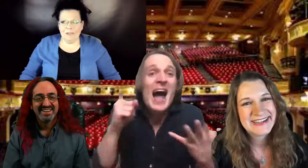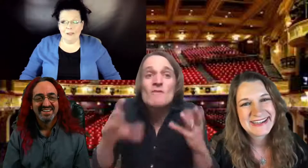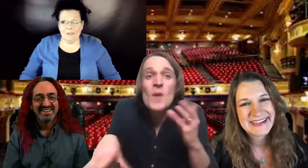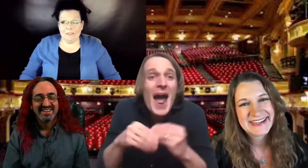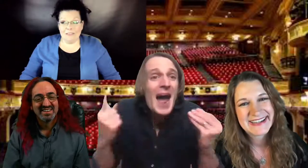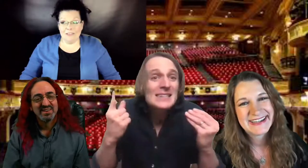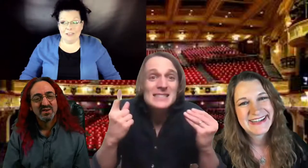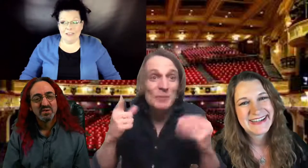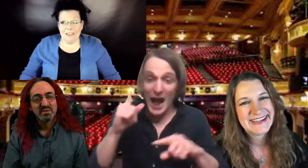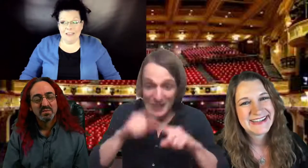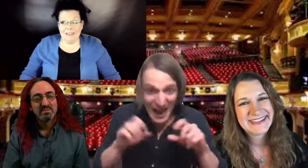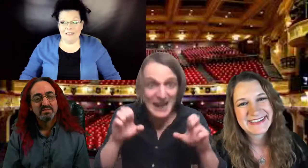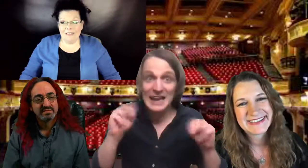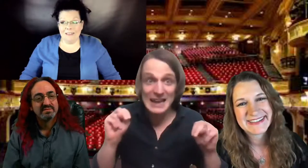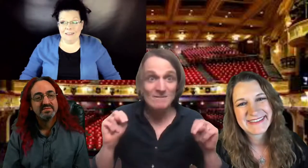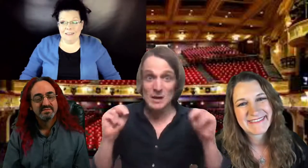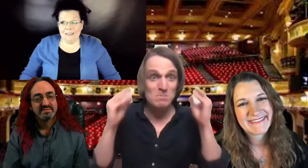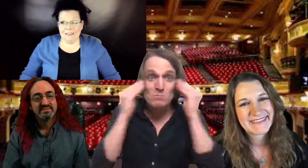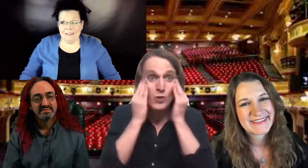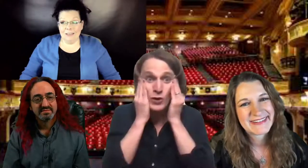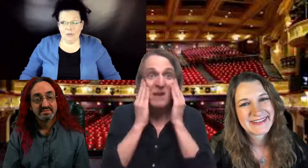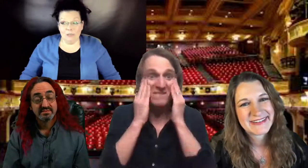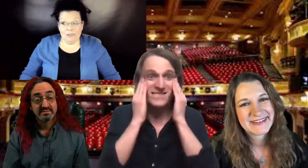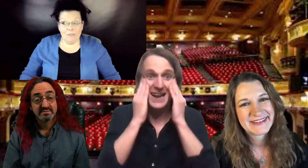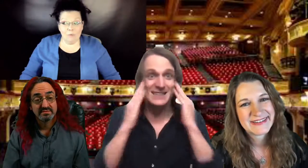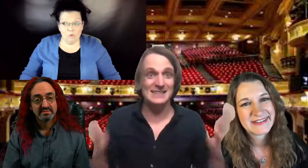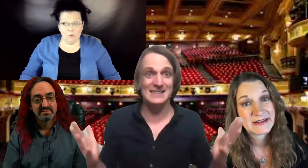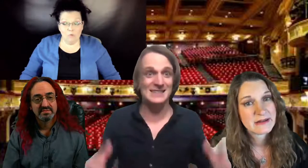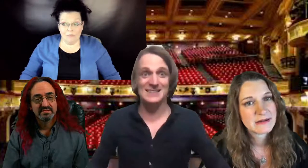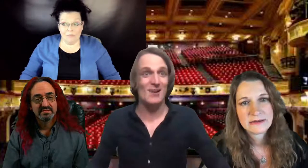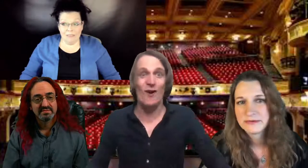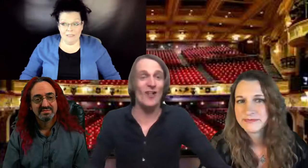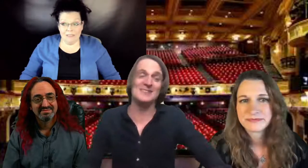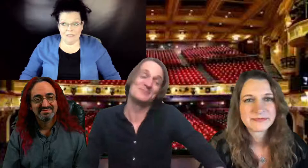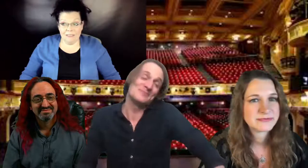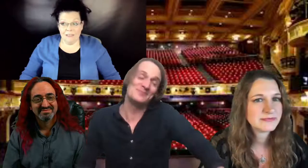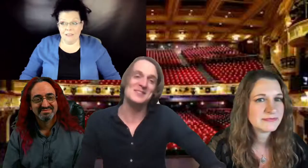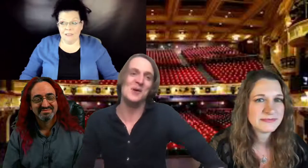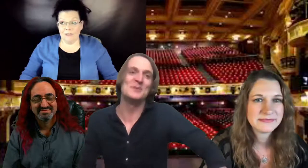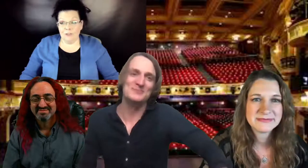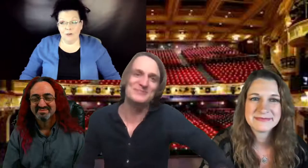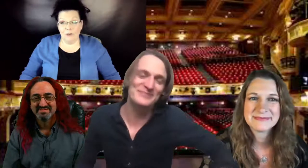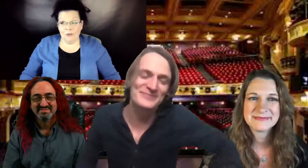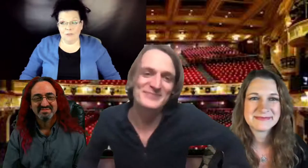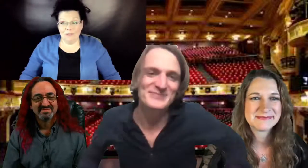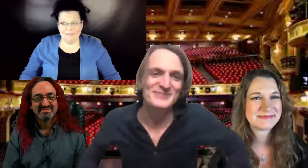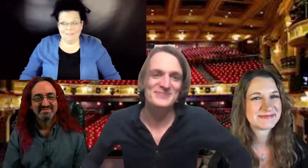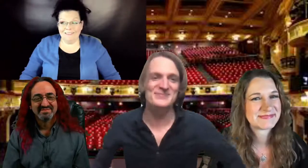so I got off stage and I couldn't even move my face.